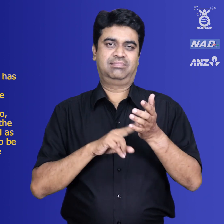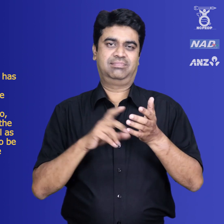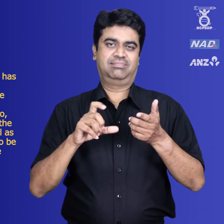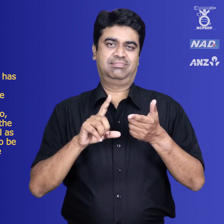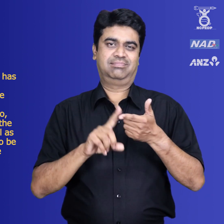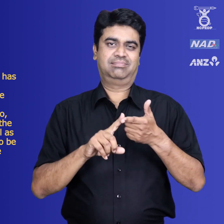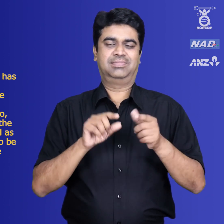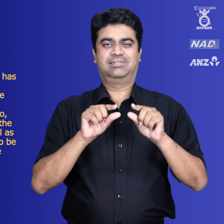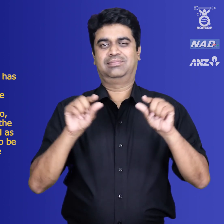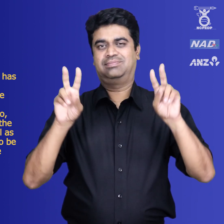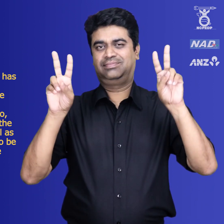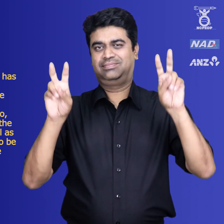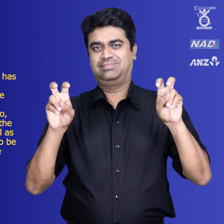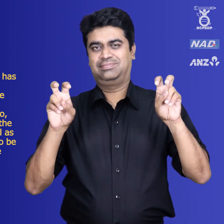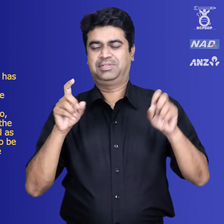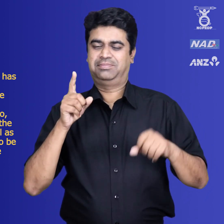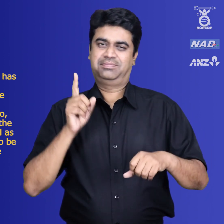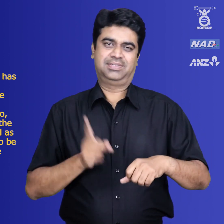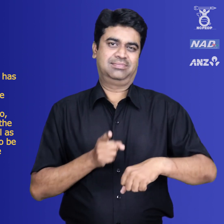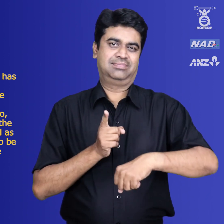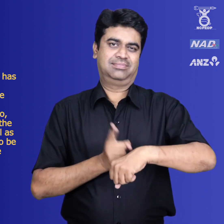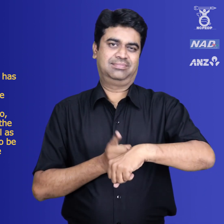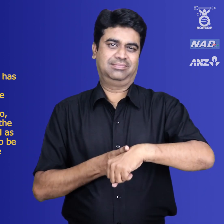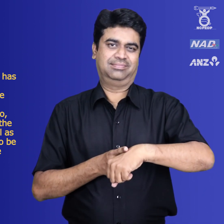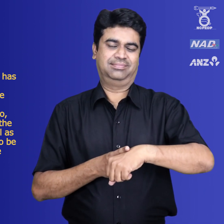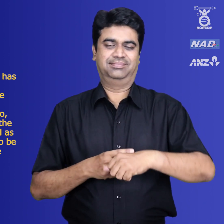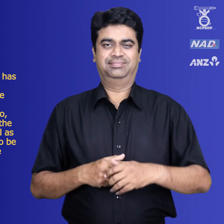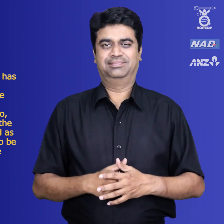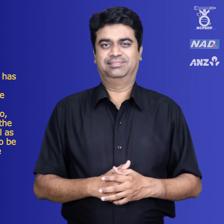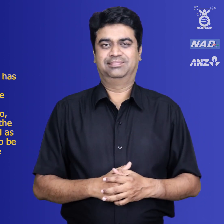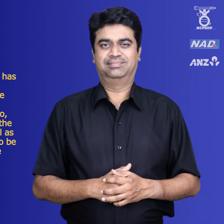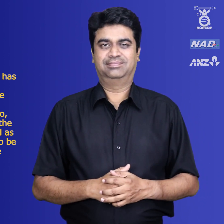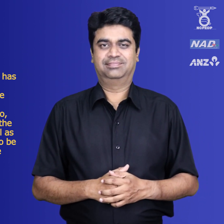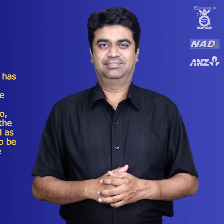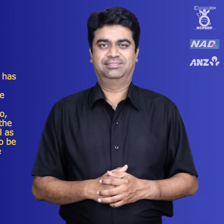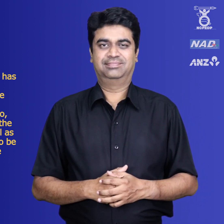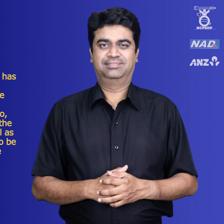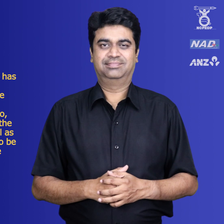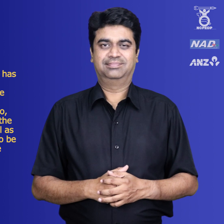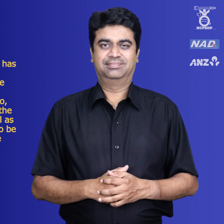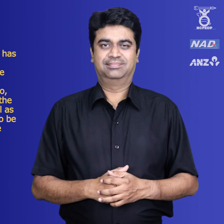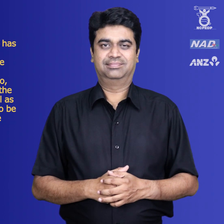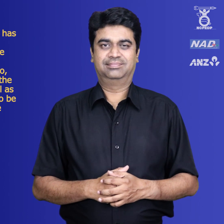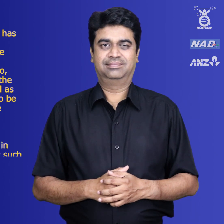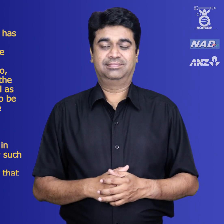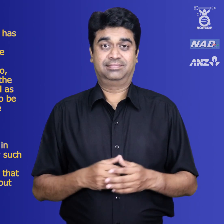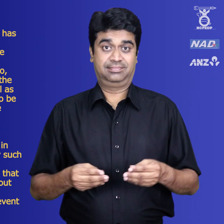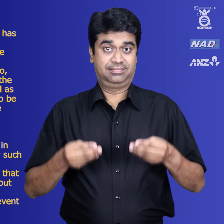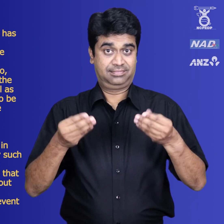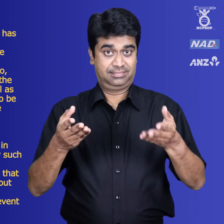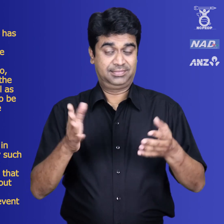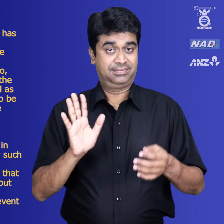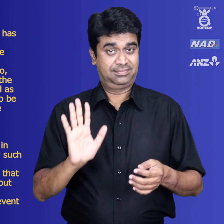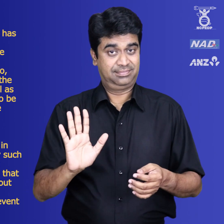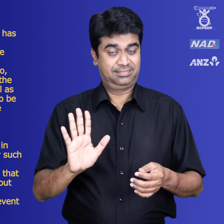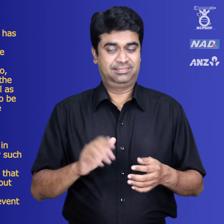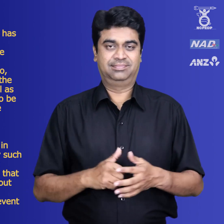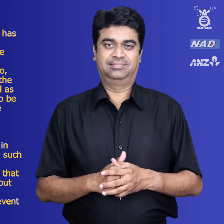guilty of the offence and shall be liable to be proceeded against and punished accordingly, provided that